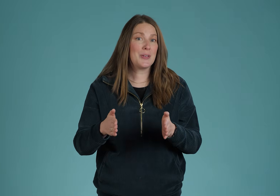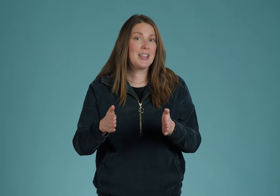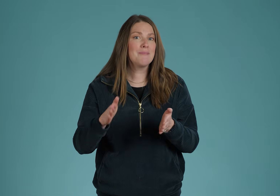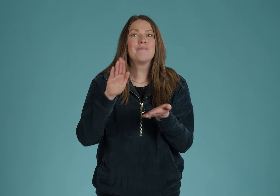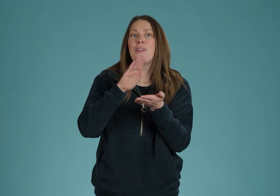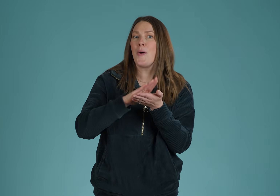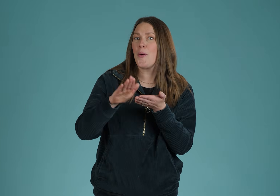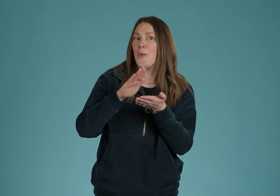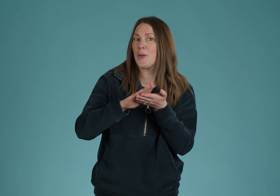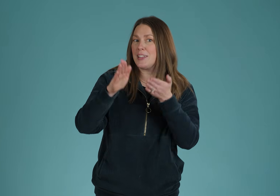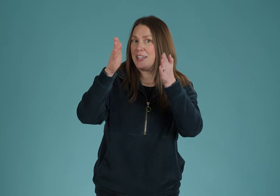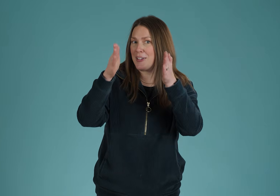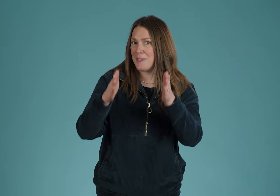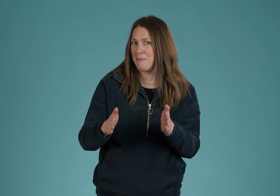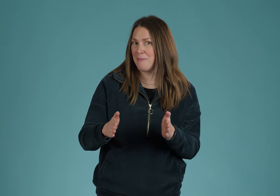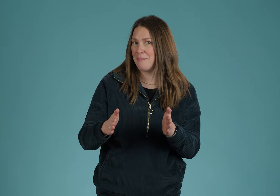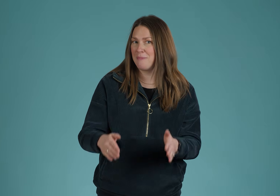custodian, or cleaner.